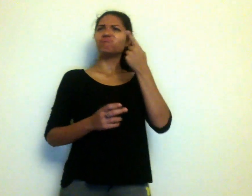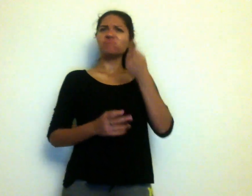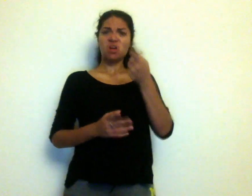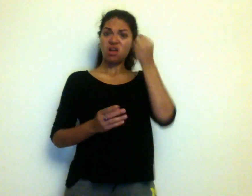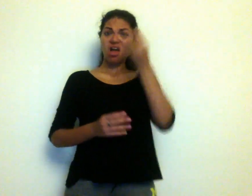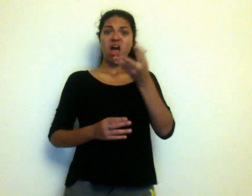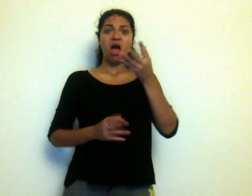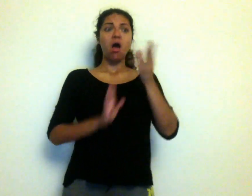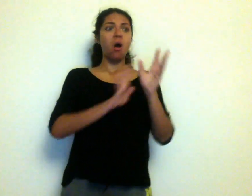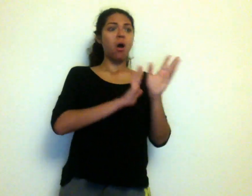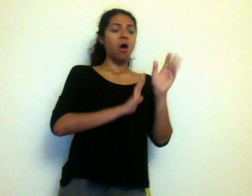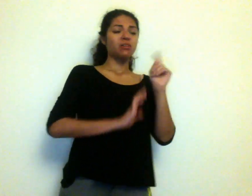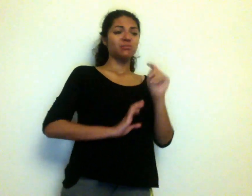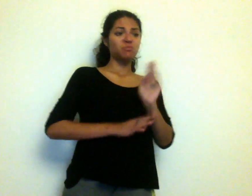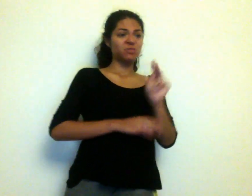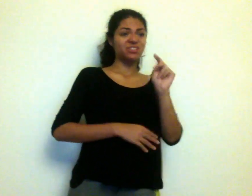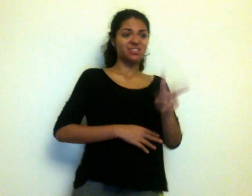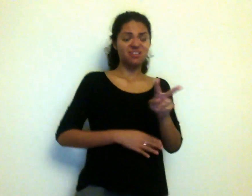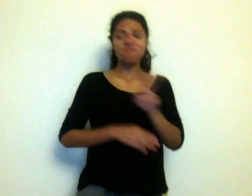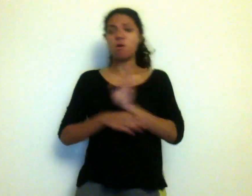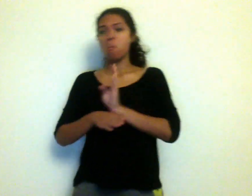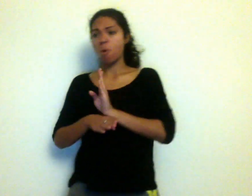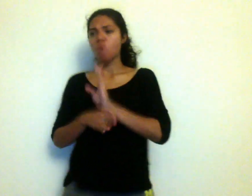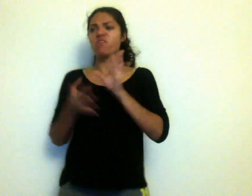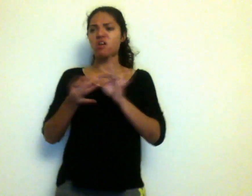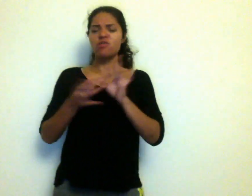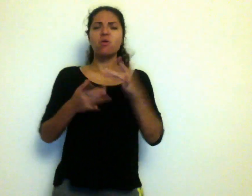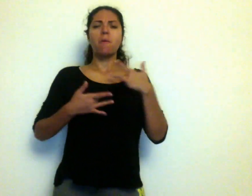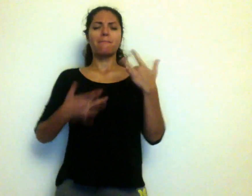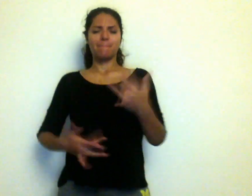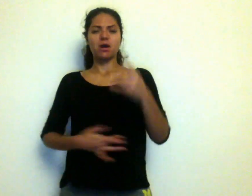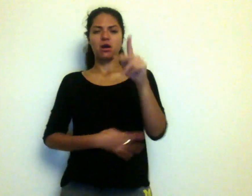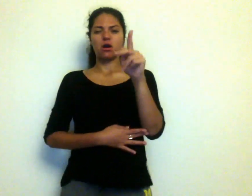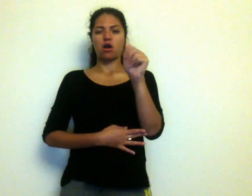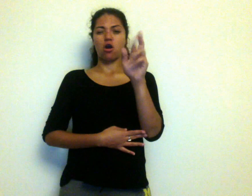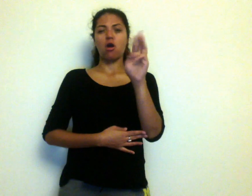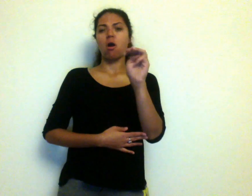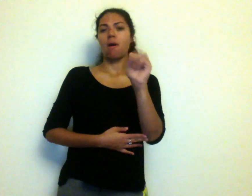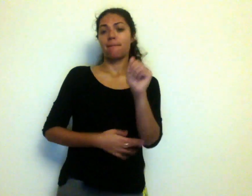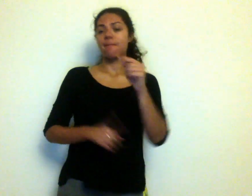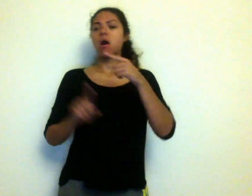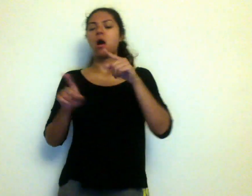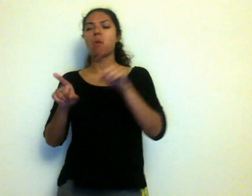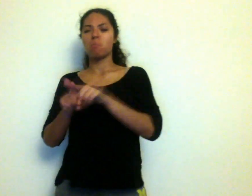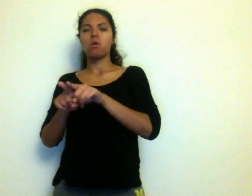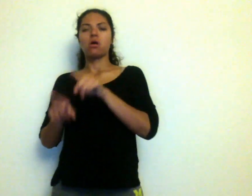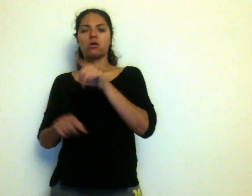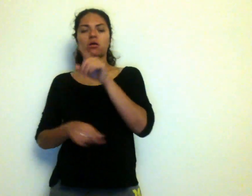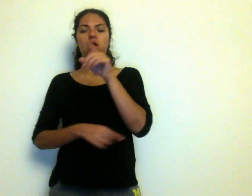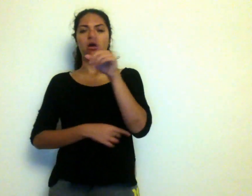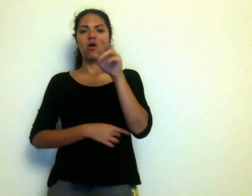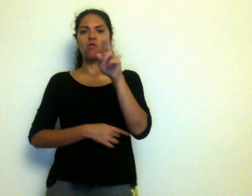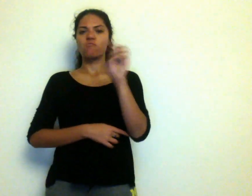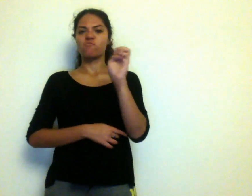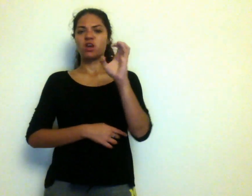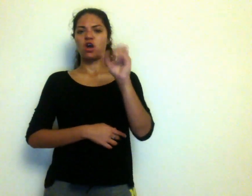most of us really know about New Age philosophy and its Eastern roots? Hello and welcome to Let My People Think with author